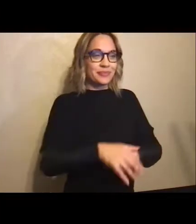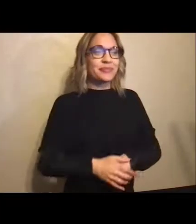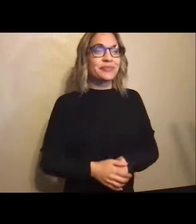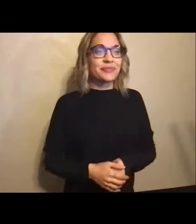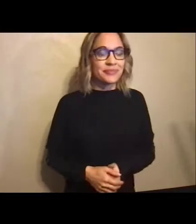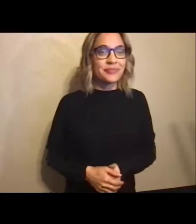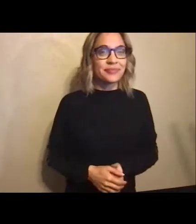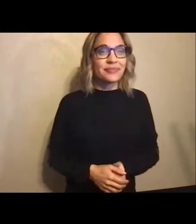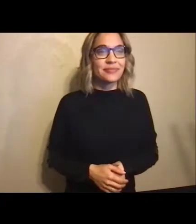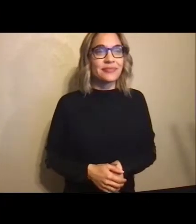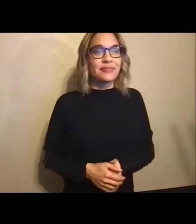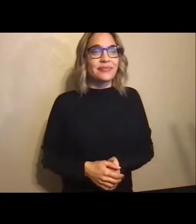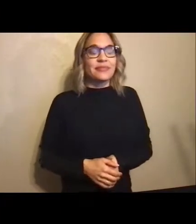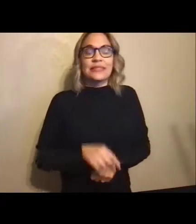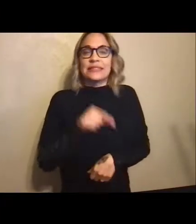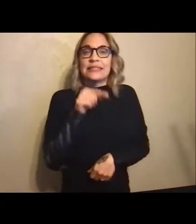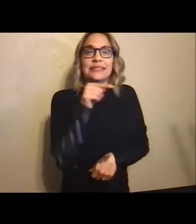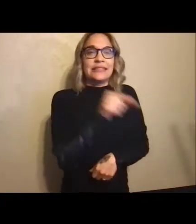bound.